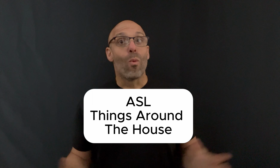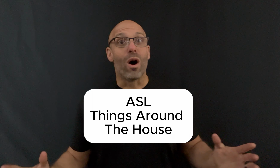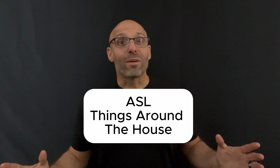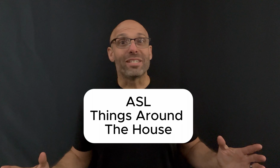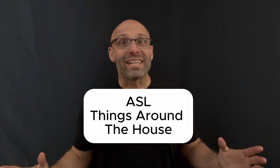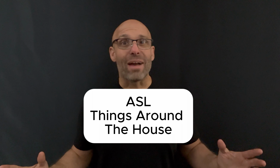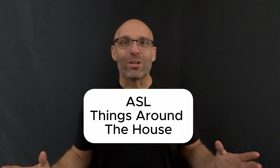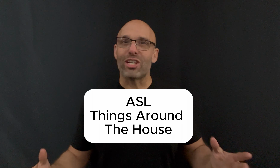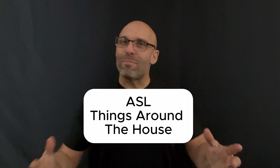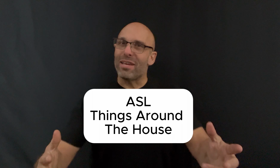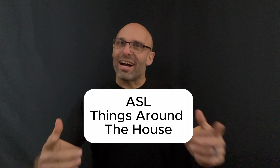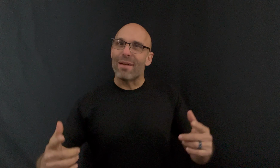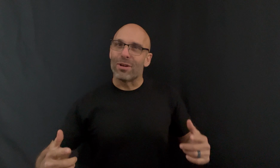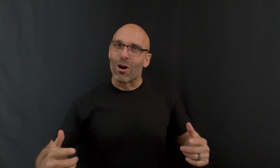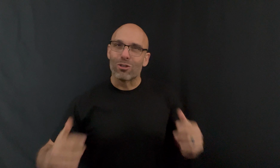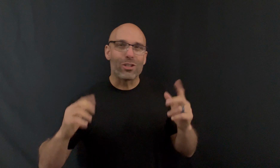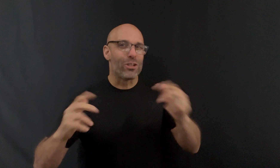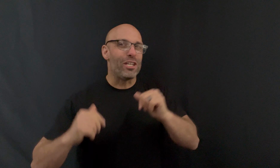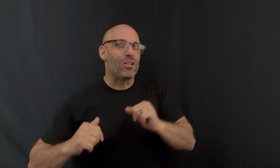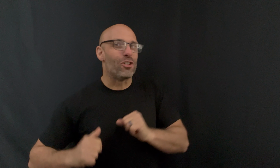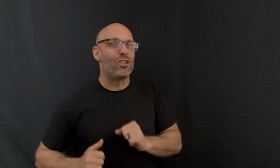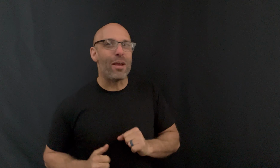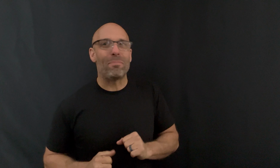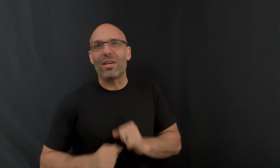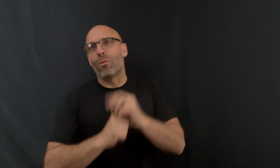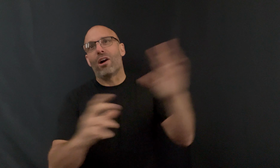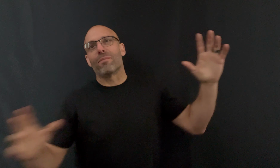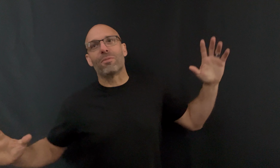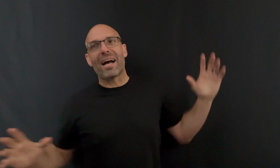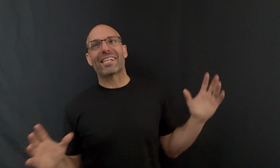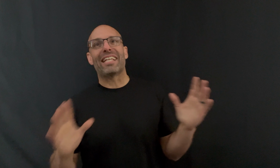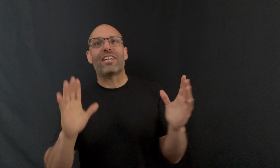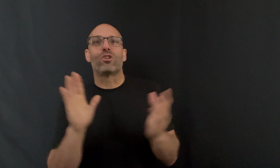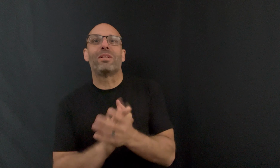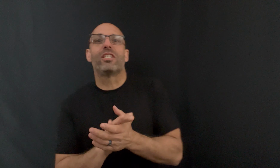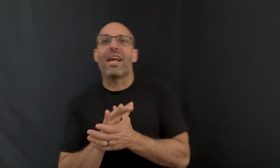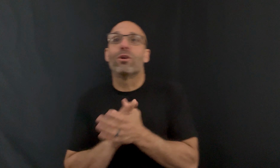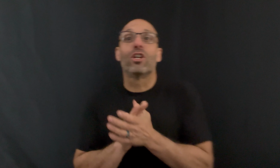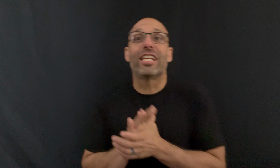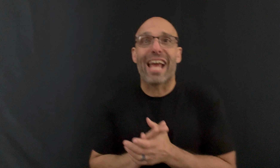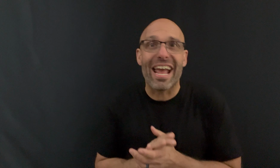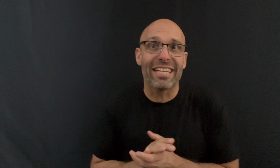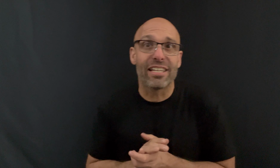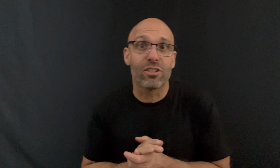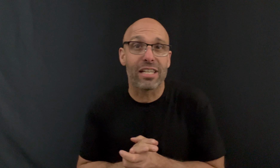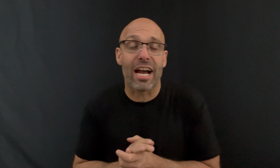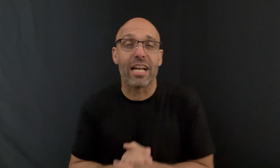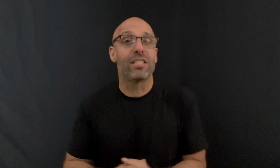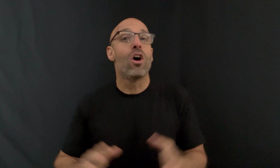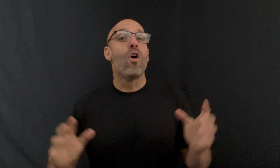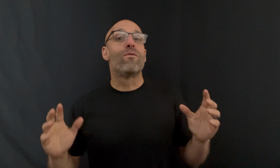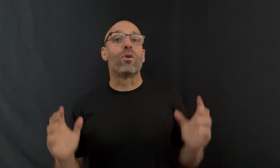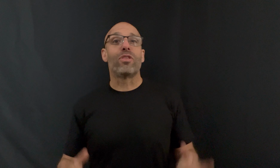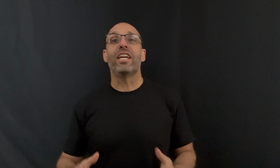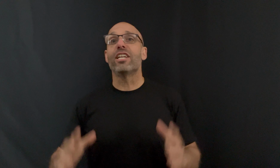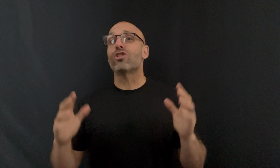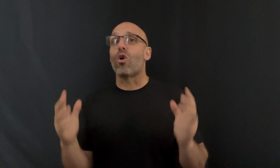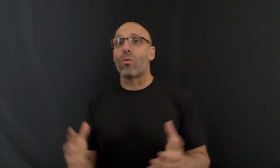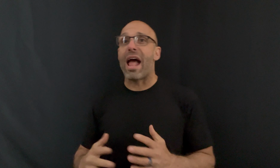Welcome to Sign with JP. I'm your host, your teacher, JP. Welcome to my classroom. And today we're learning ASL signs for things around